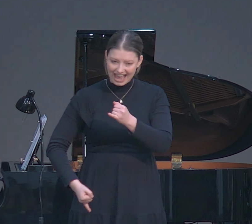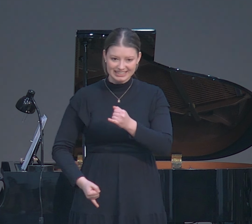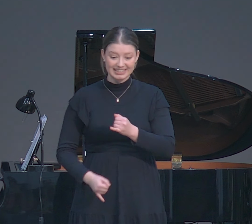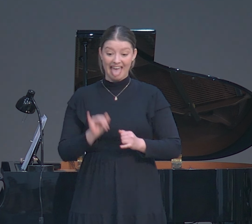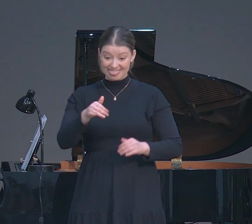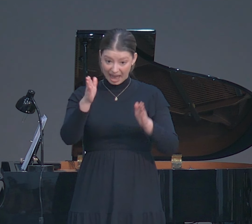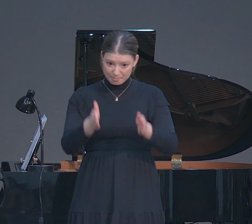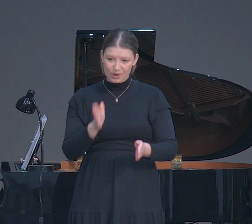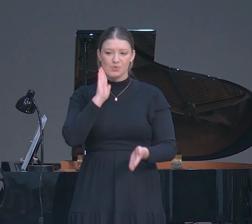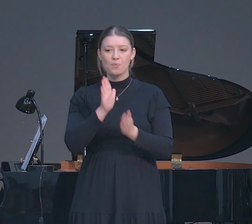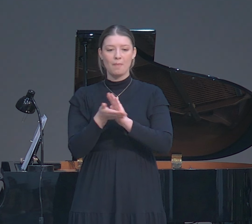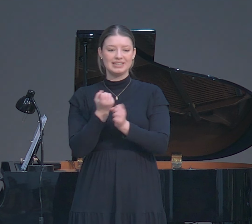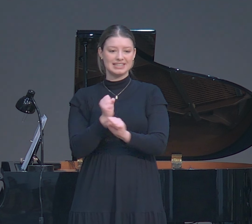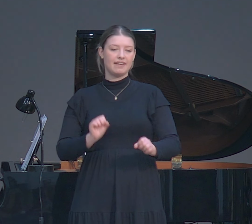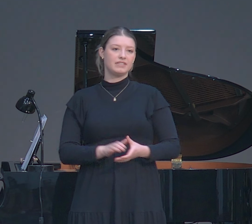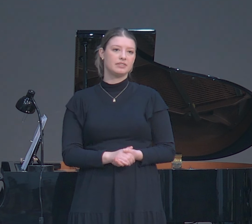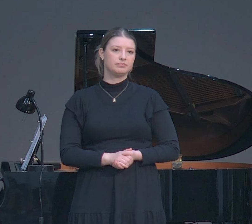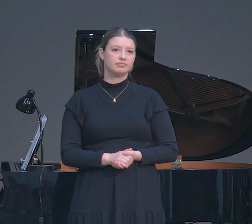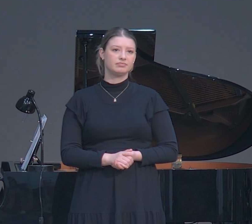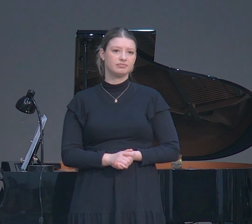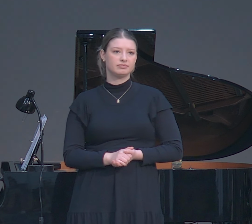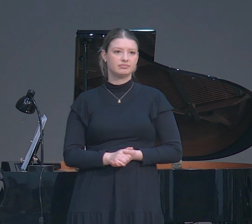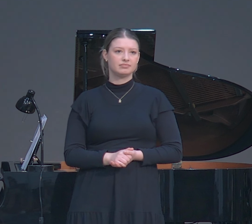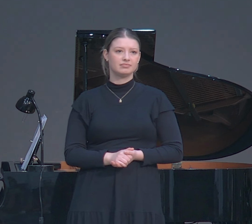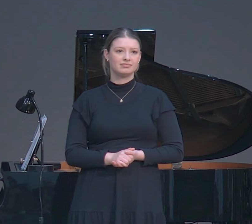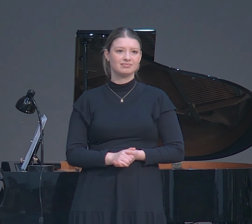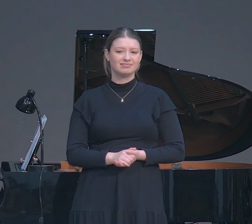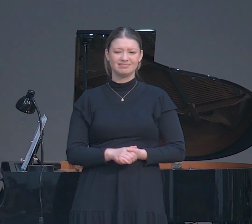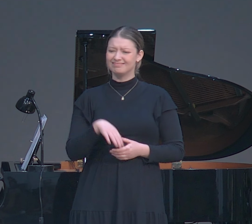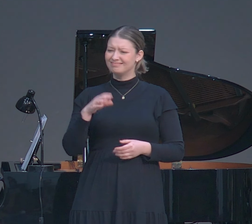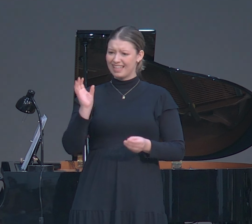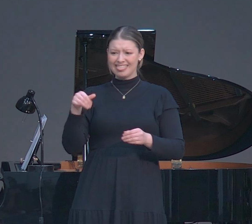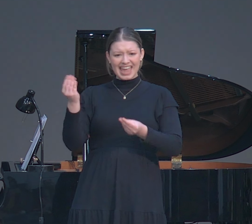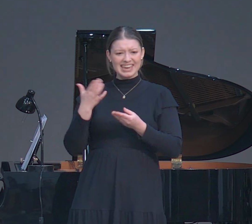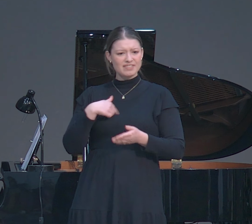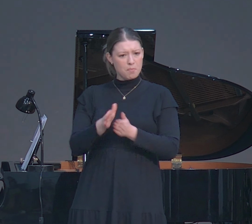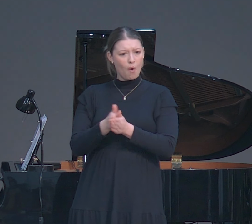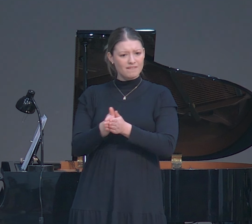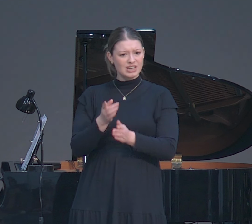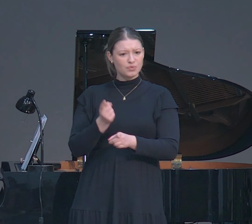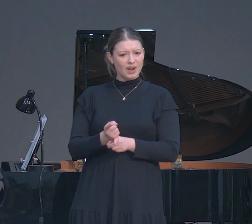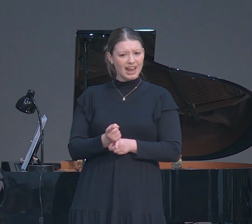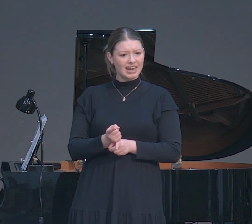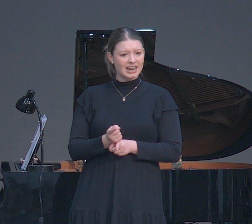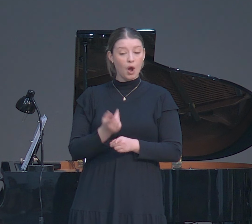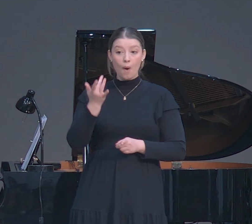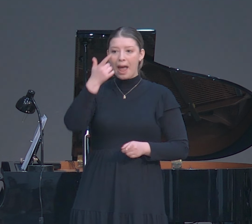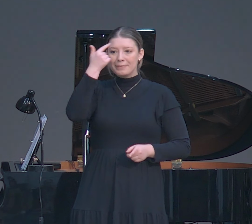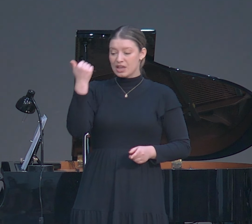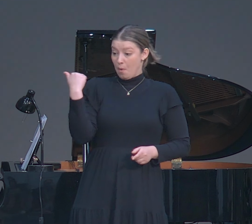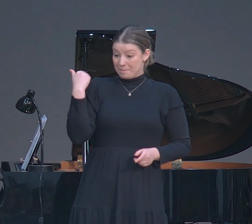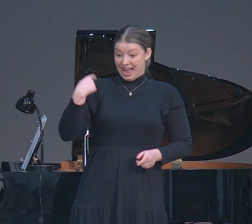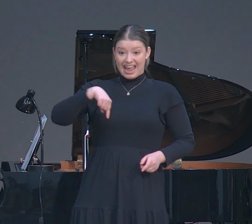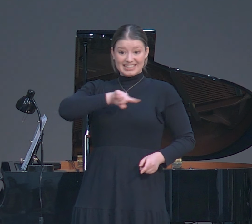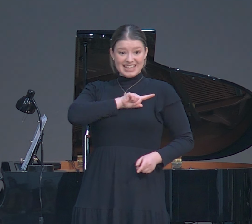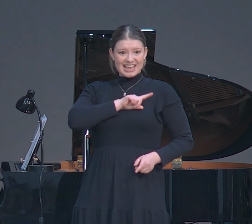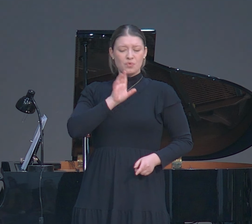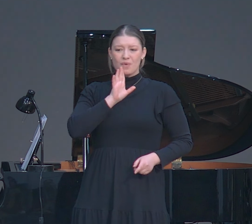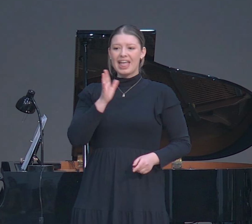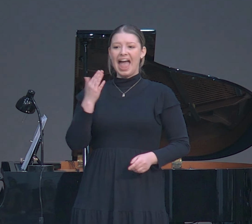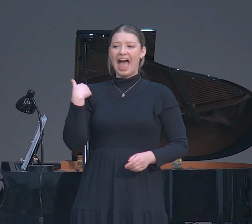saved. Well, how is that motivating? It's motivating because it reminds us that it's all worth